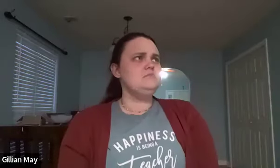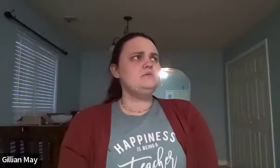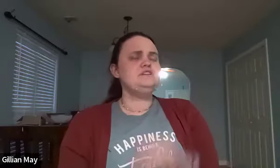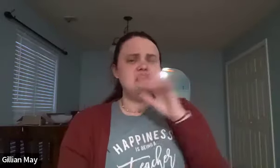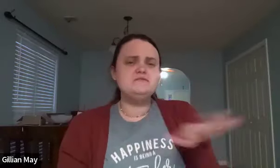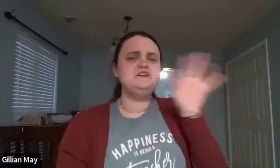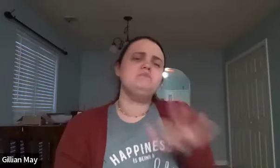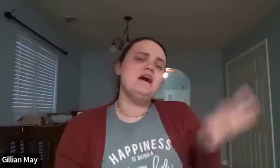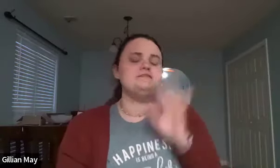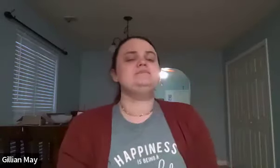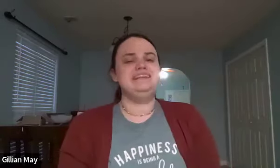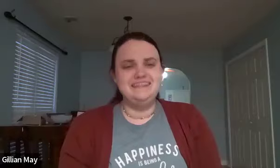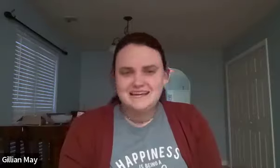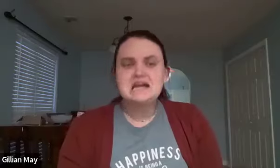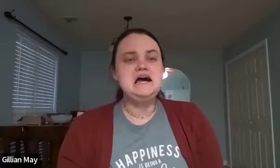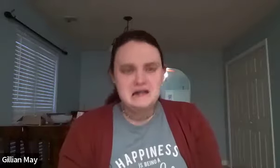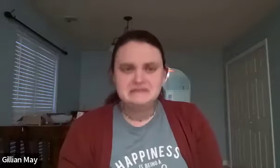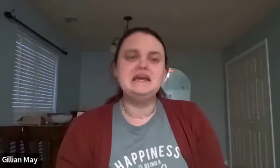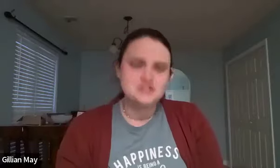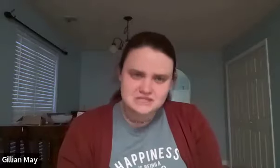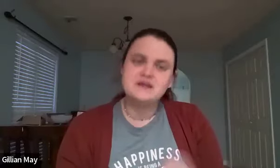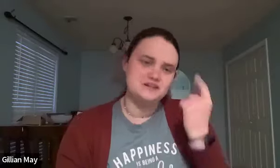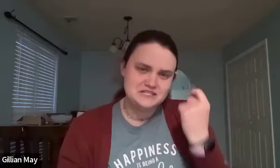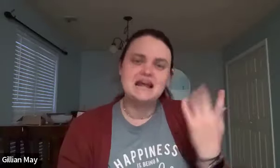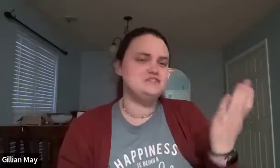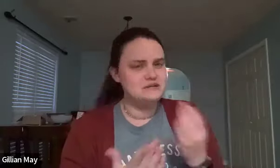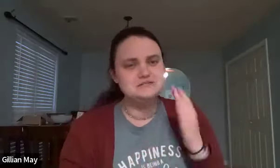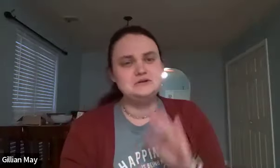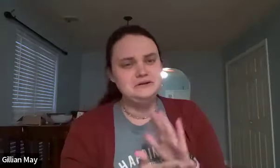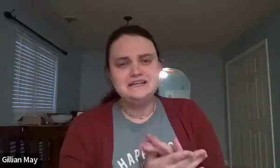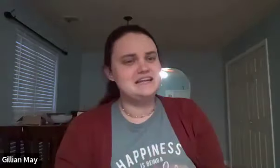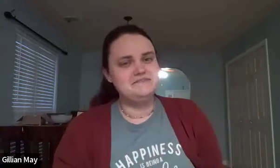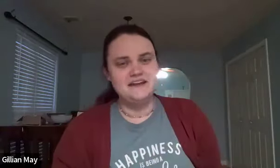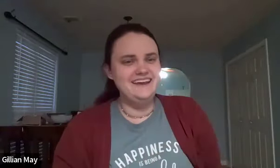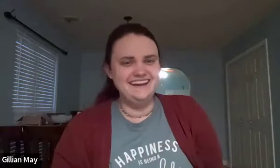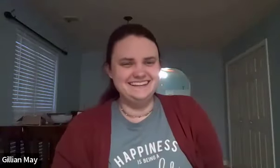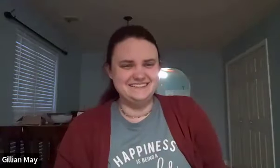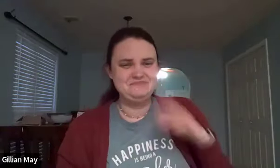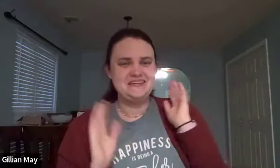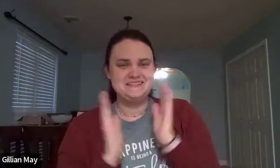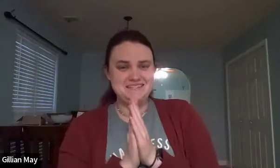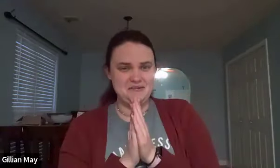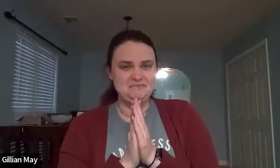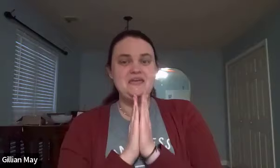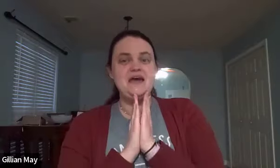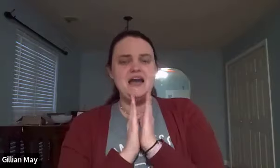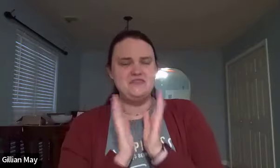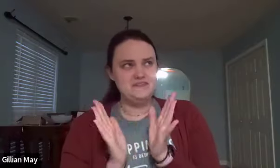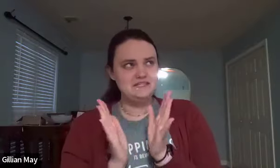but we just have to fingerspell everything. I'm like, yeah, trust me, I understand how to do it at school. It's not fun. So I think that's